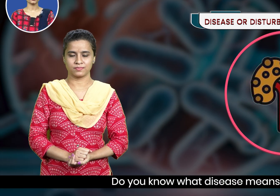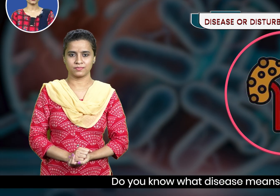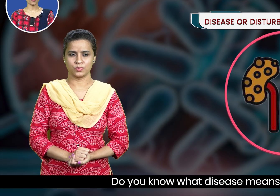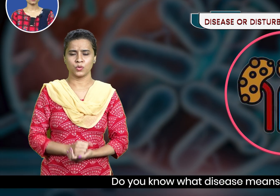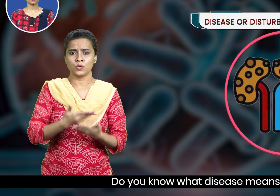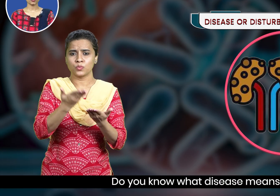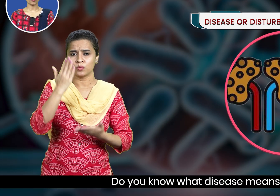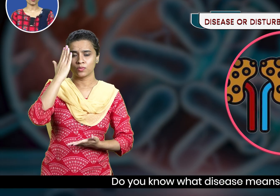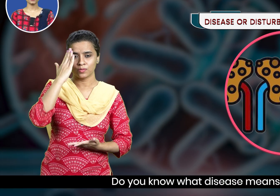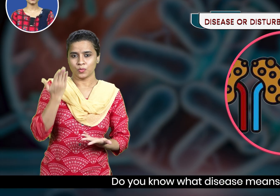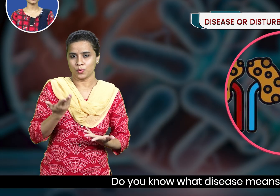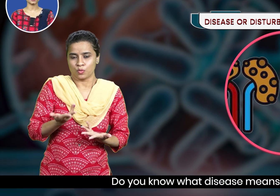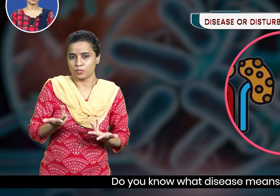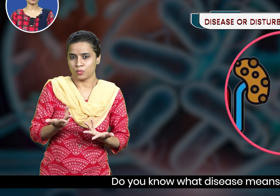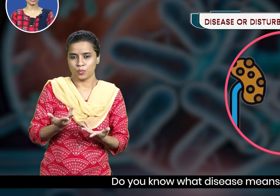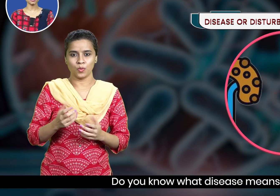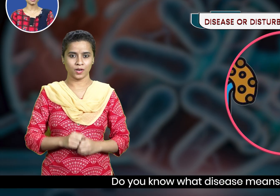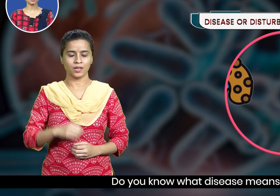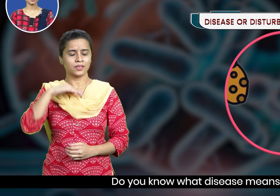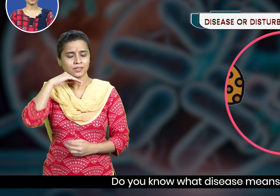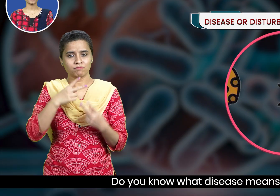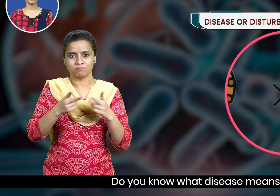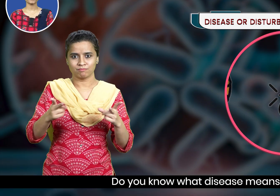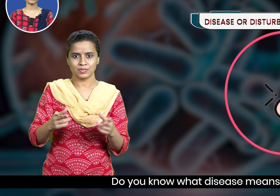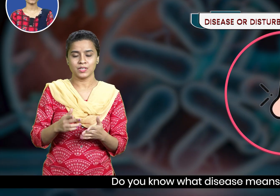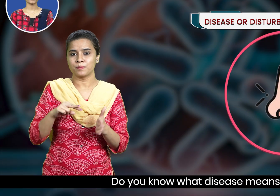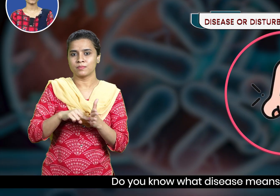Do you know what does disease means?